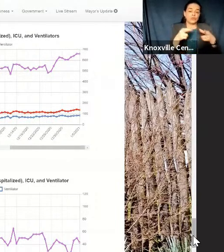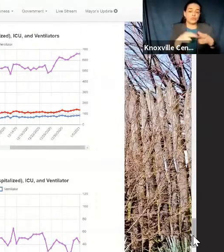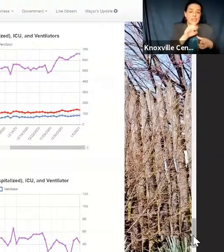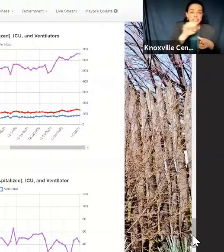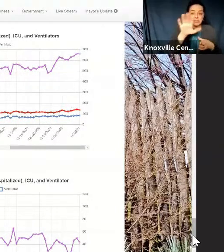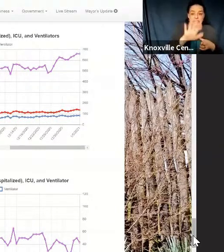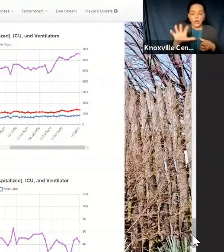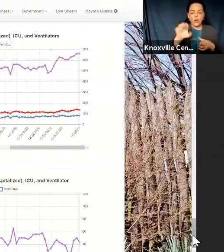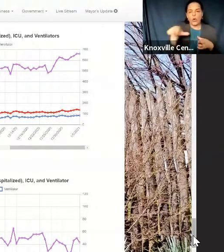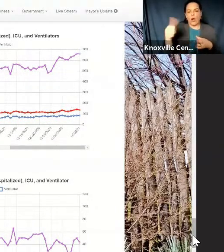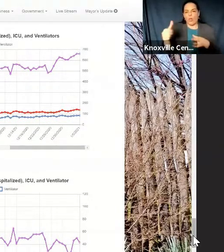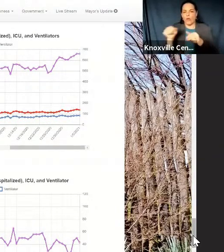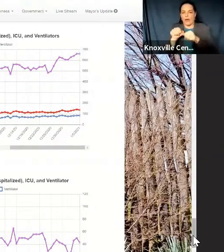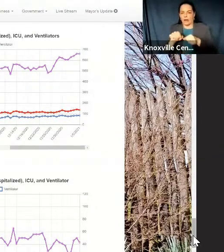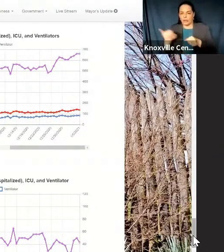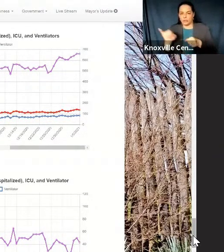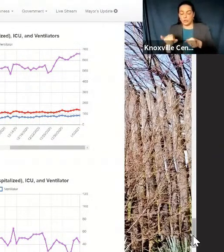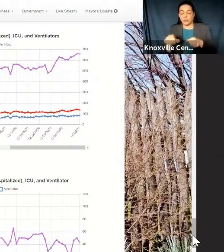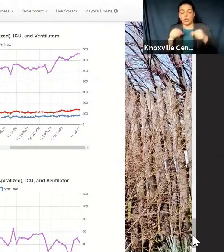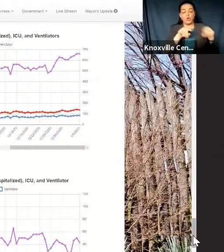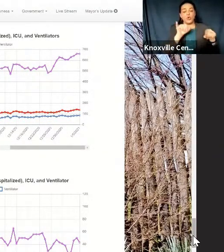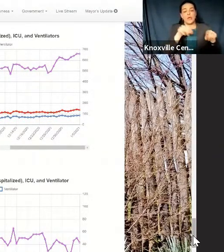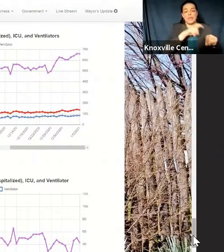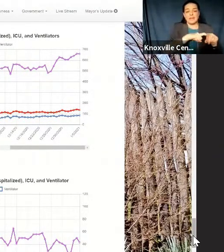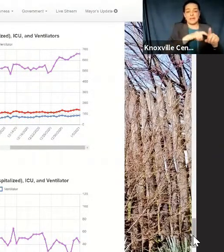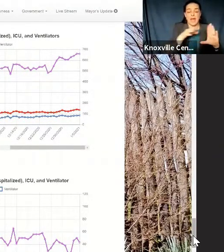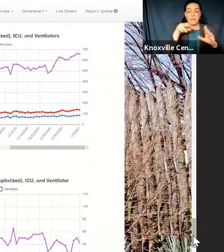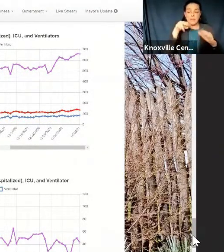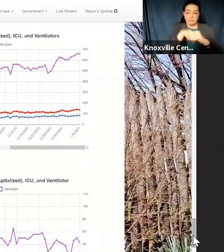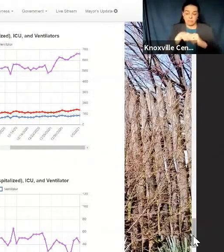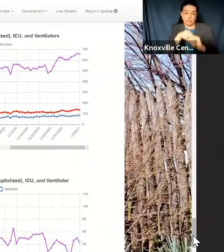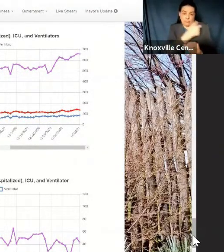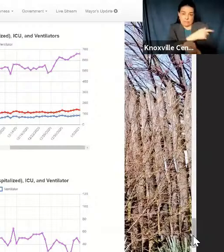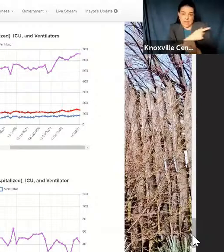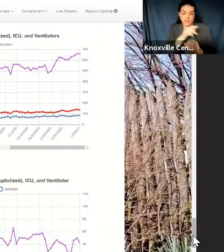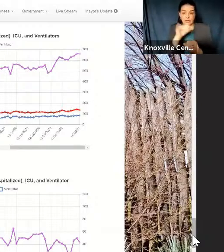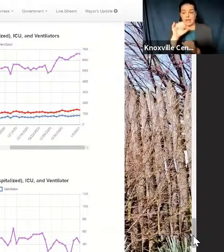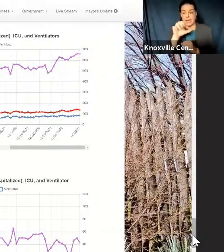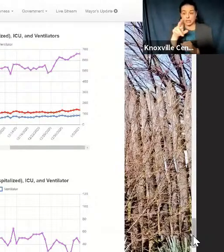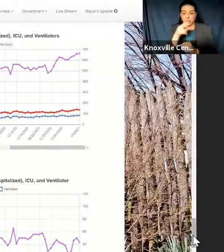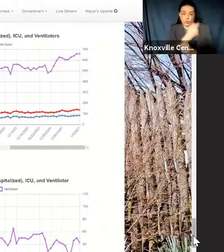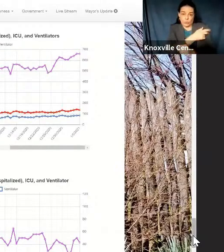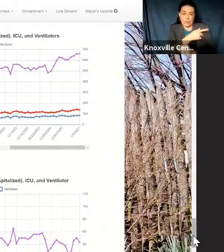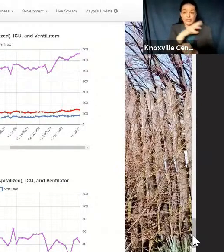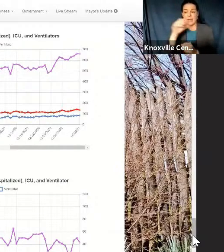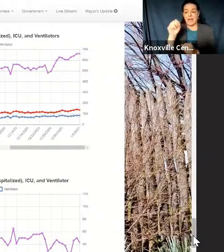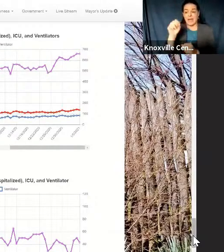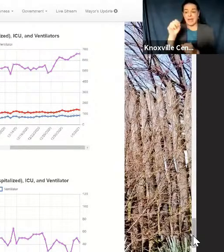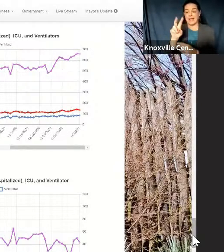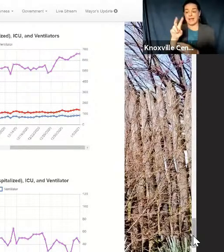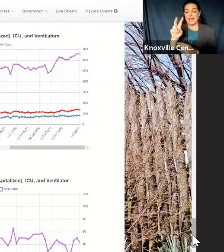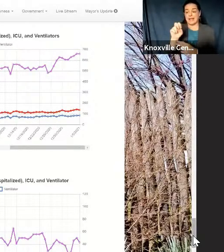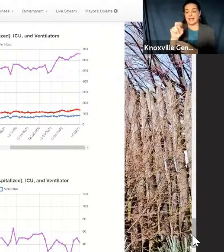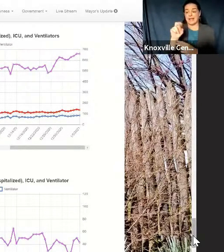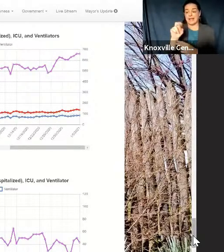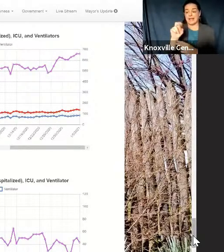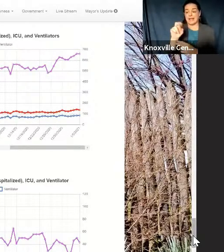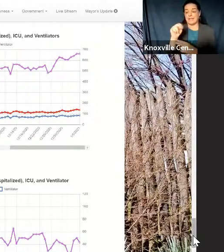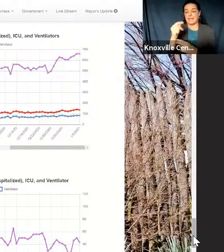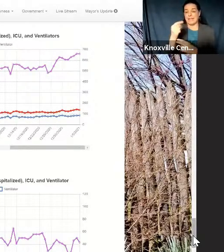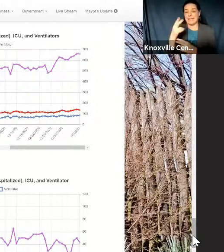During this time period, the number of COVID-19 inpatients, ICU patients, and ventilated patients